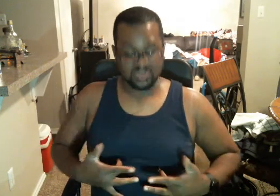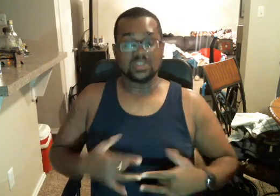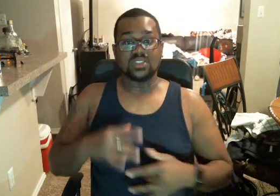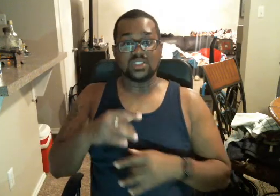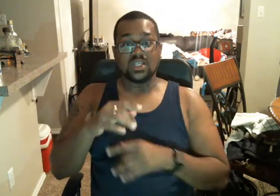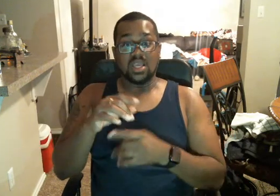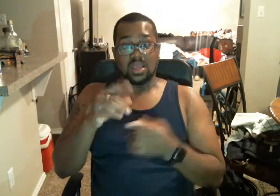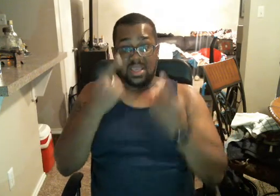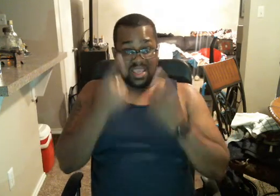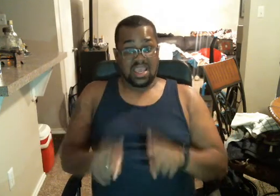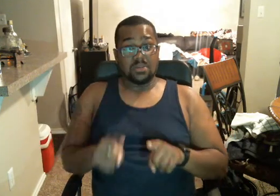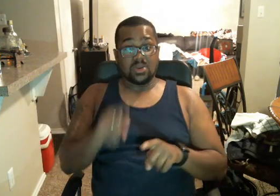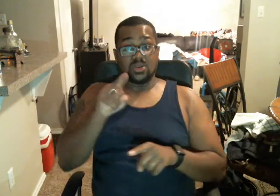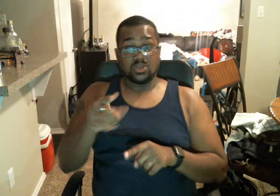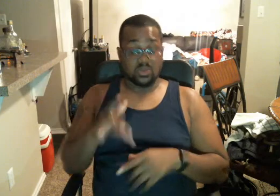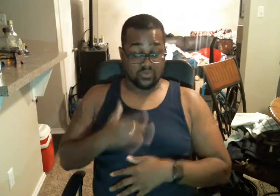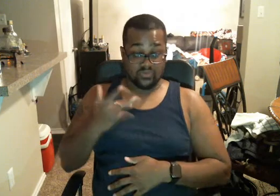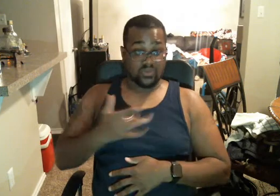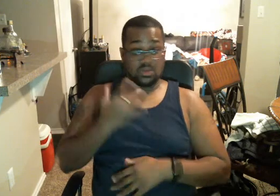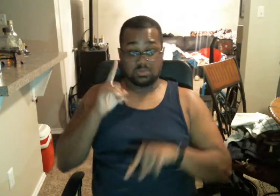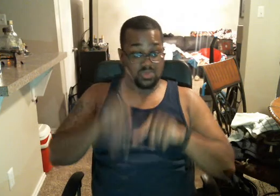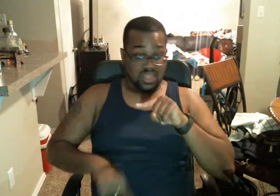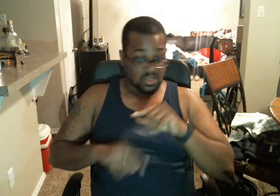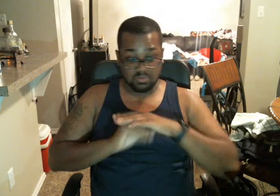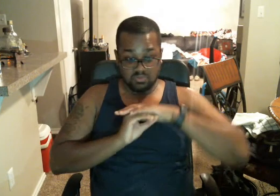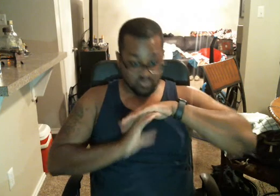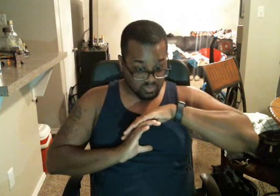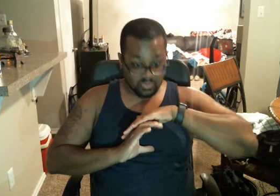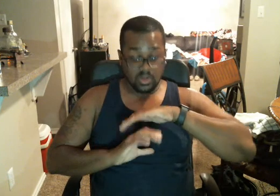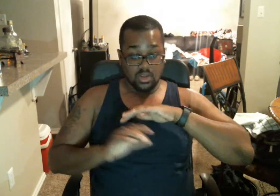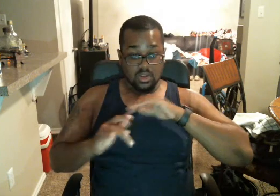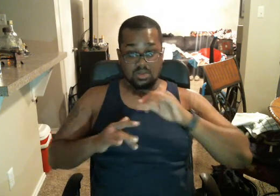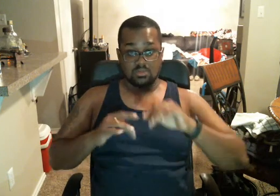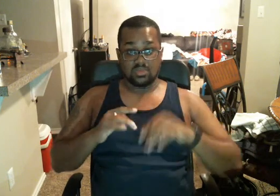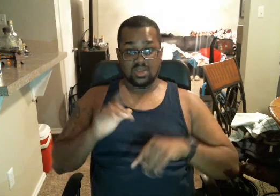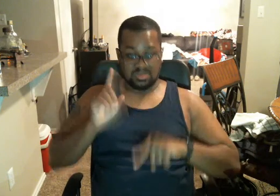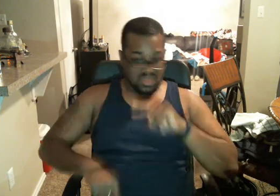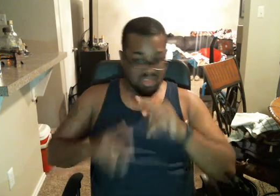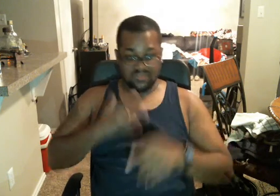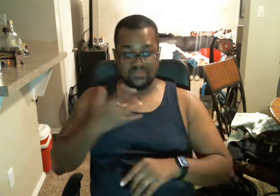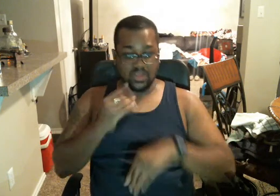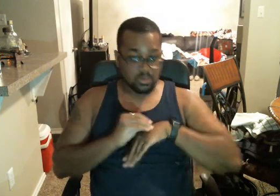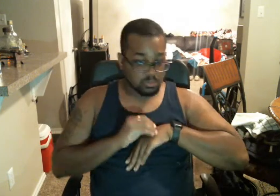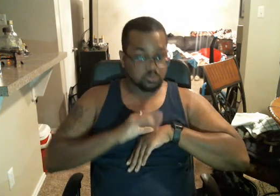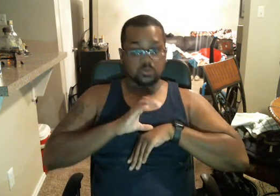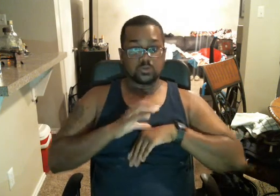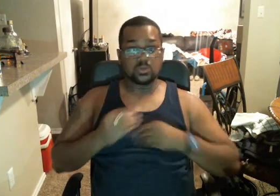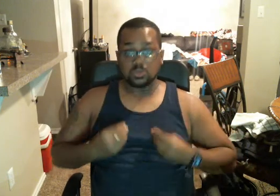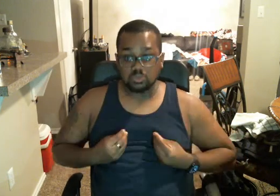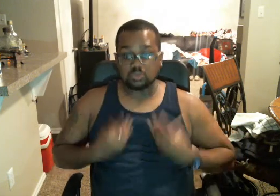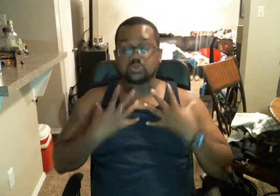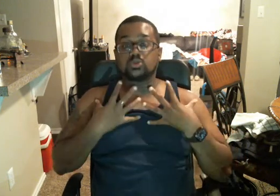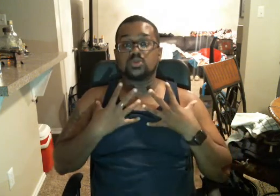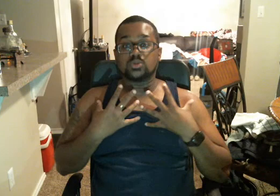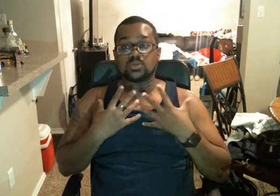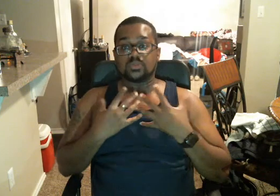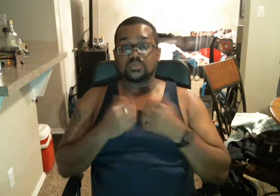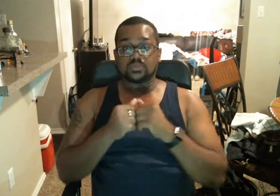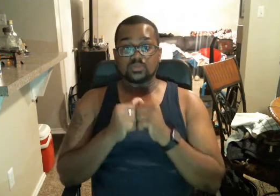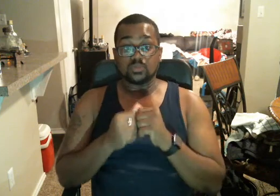dark hole, when you look up, you can't see anything. And you can't imagine any possibility that you could make it up there. To me, the hole